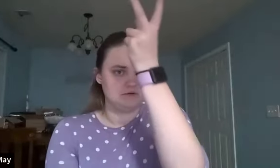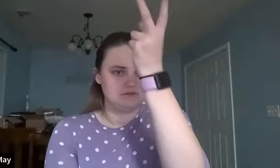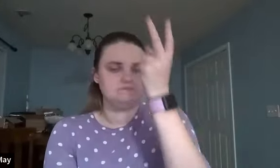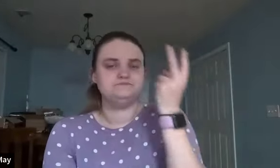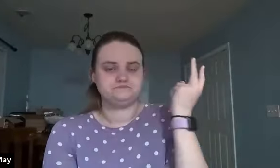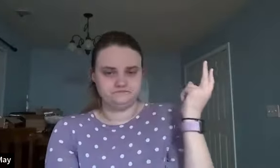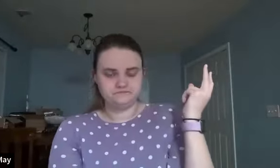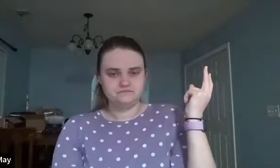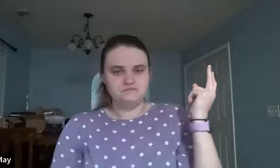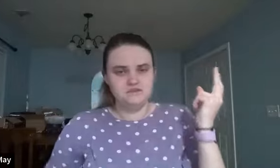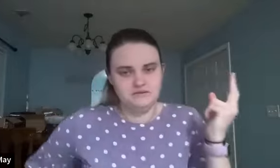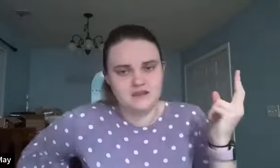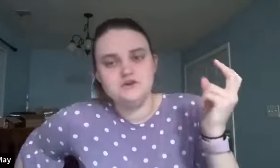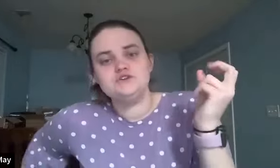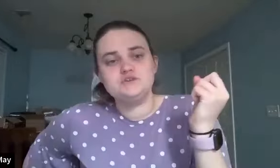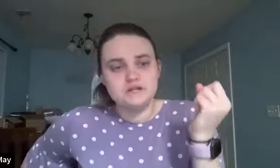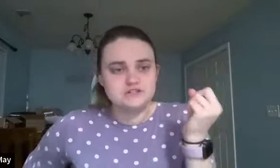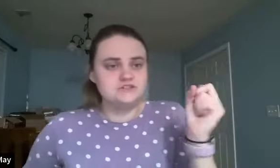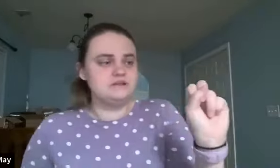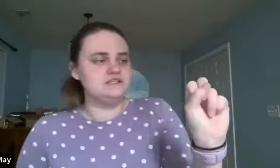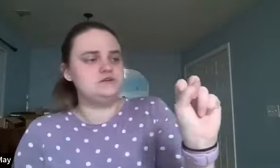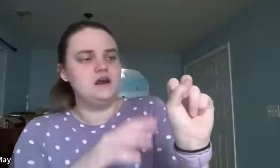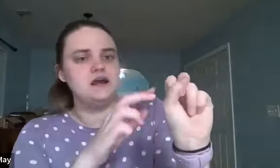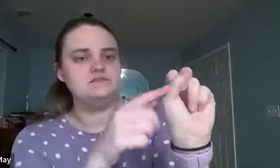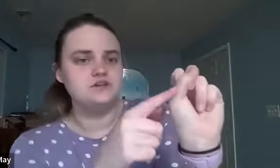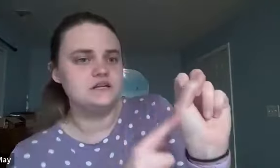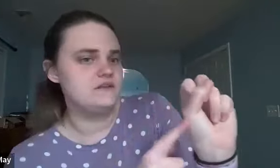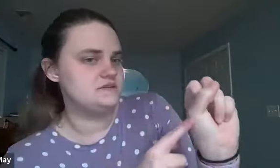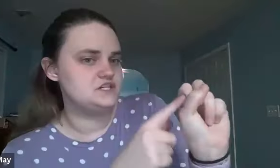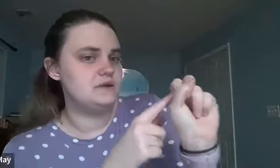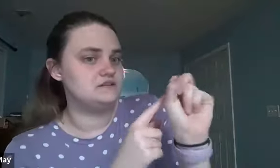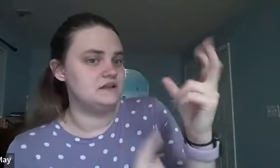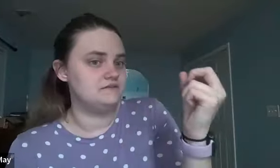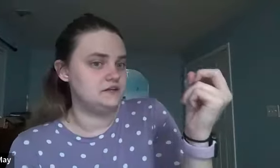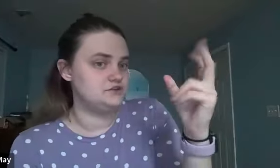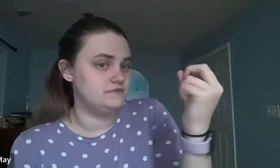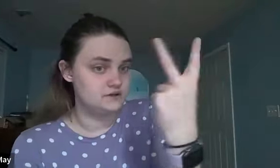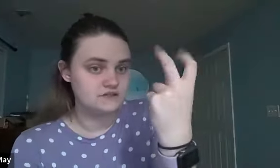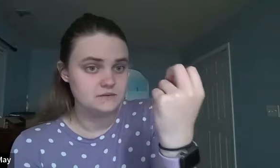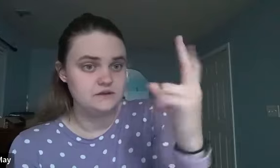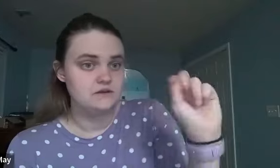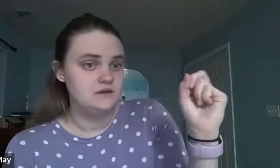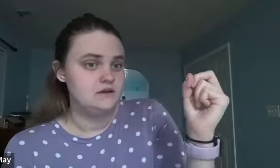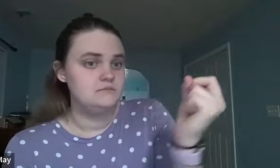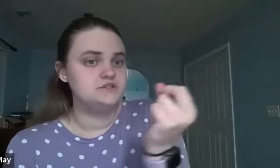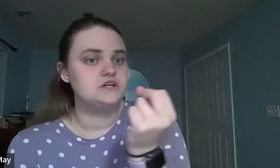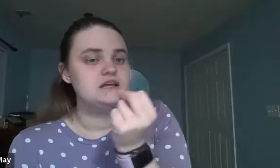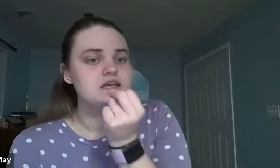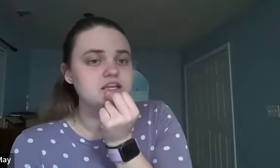Goat. Okay, so what you're doing is you're kind of starting in that position, about to like flick your 2 fingers up, but you're gonna hit